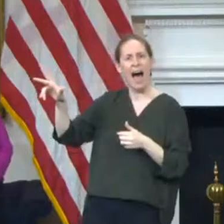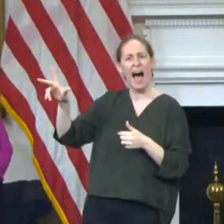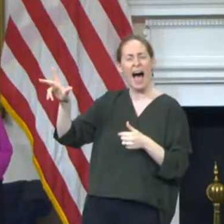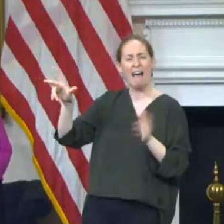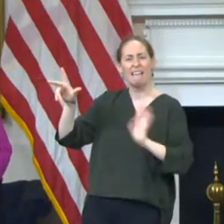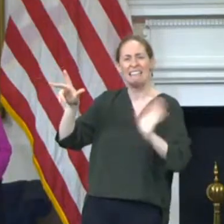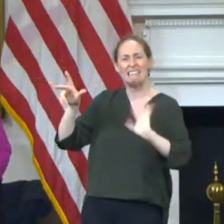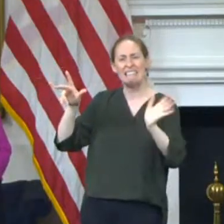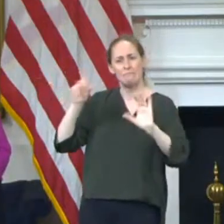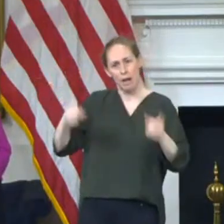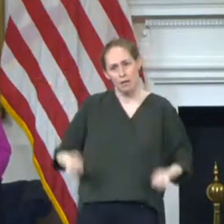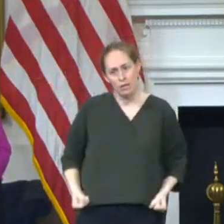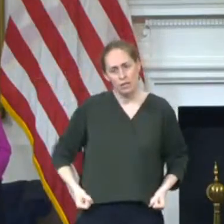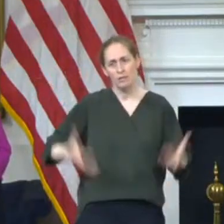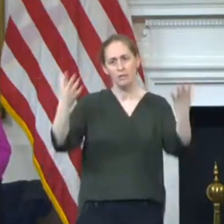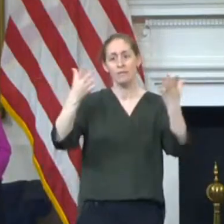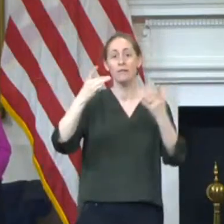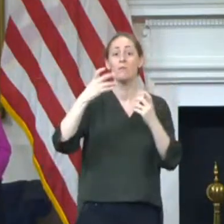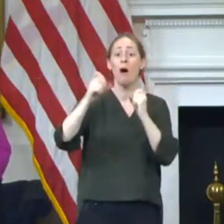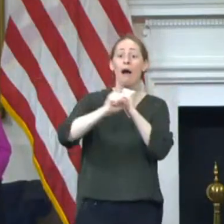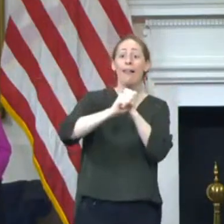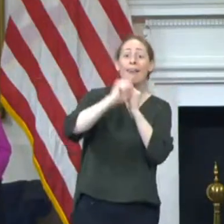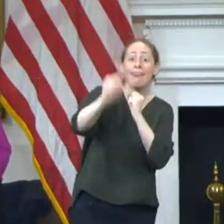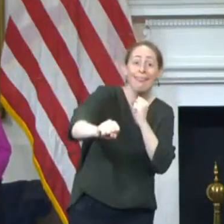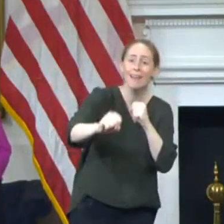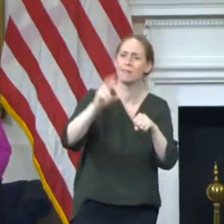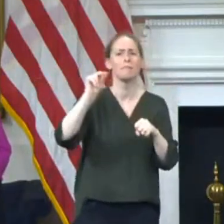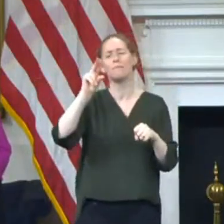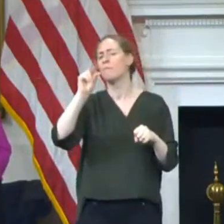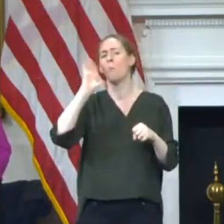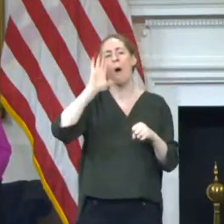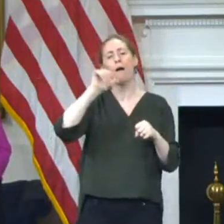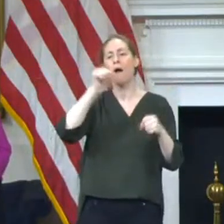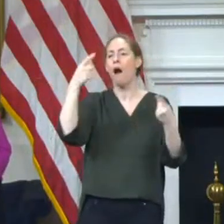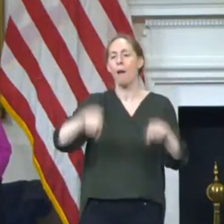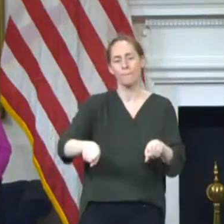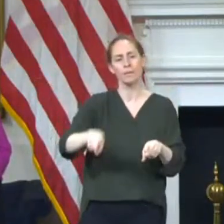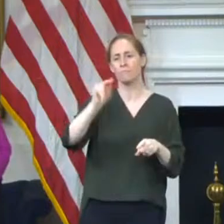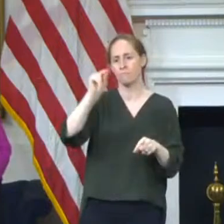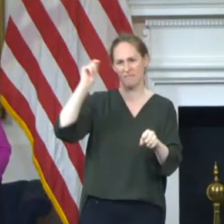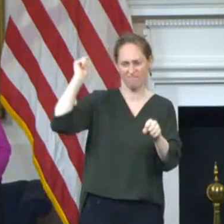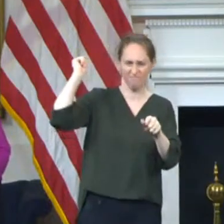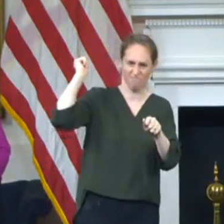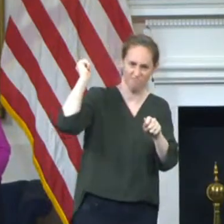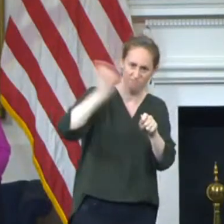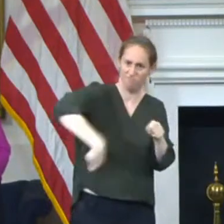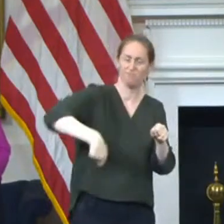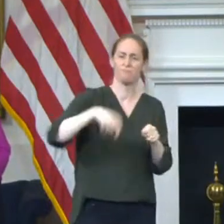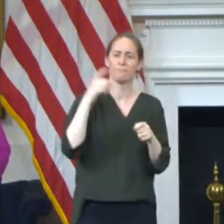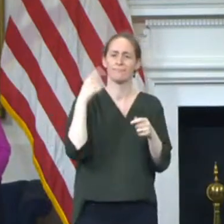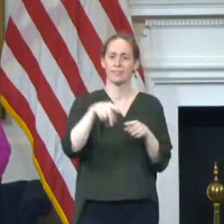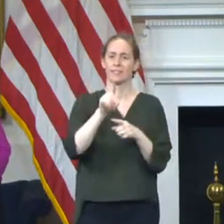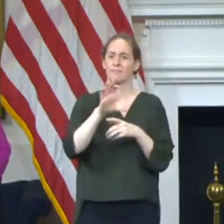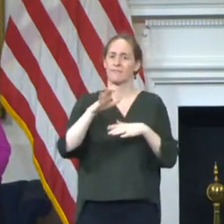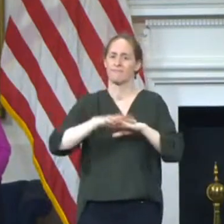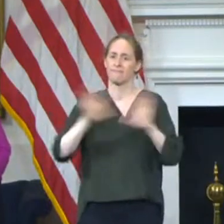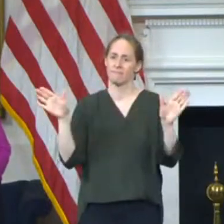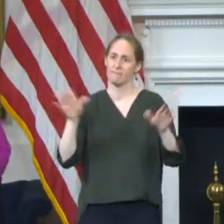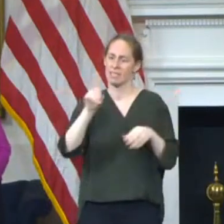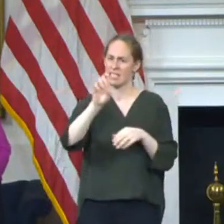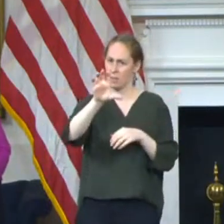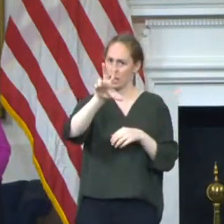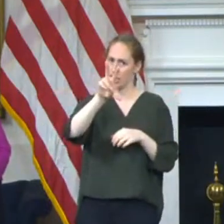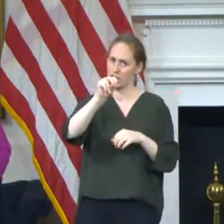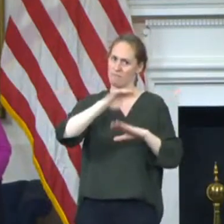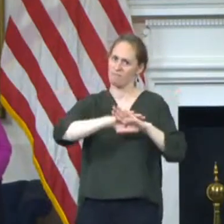but the law isn't going to change, and we have desperate need right now. So we're just we're going to spend every penny the state has before the end of the